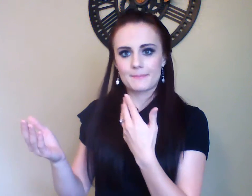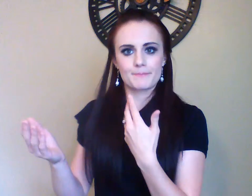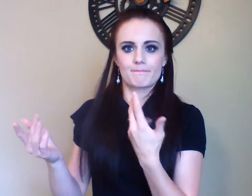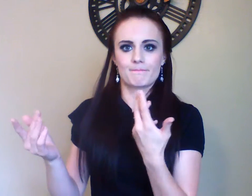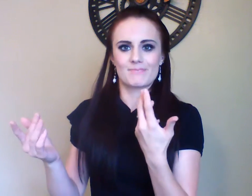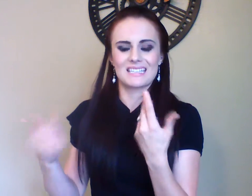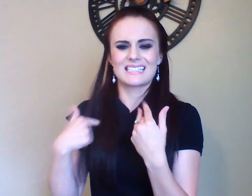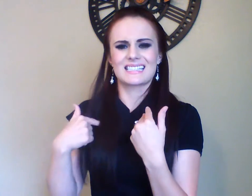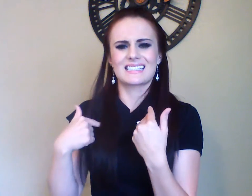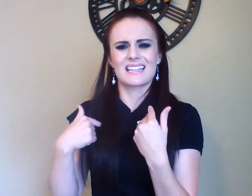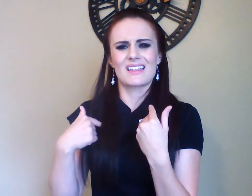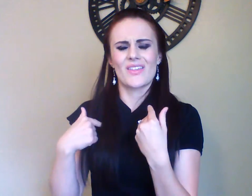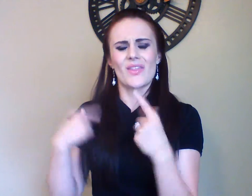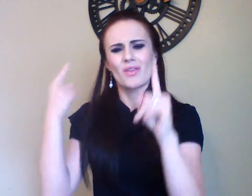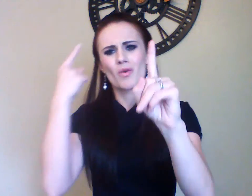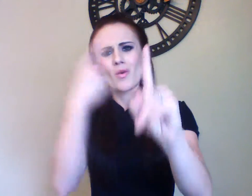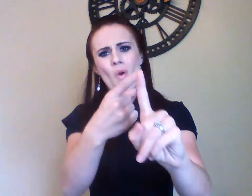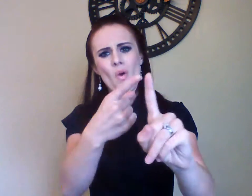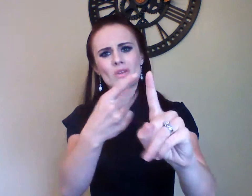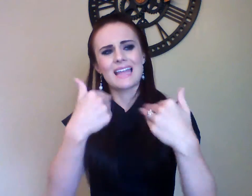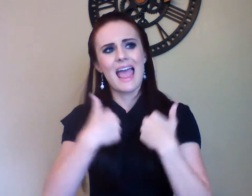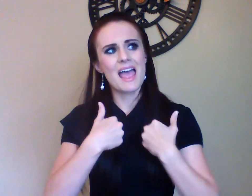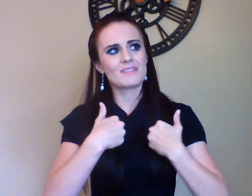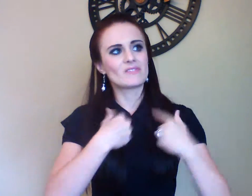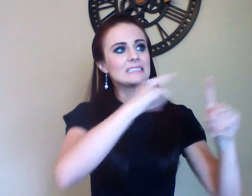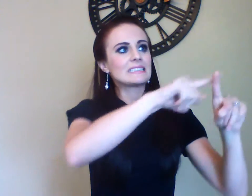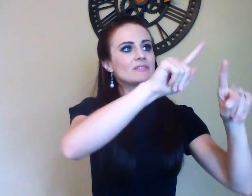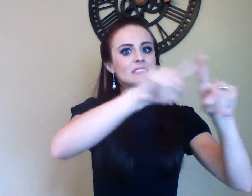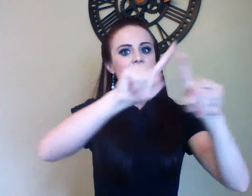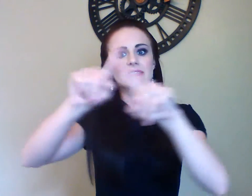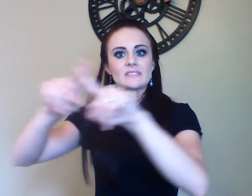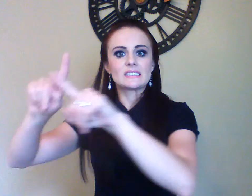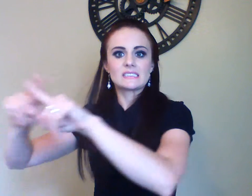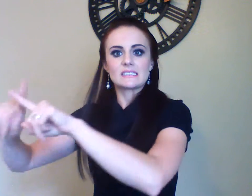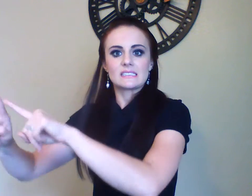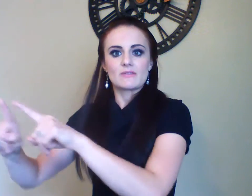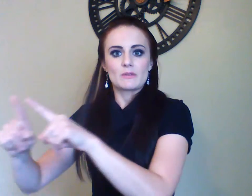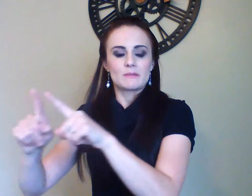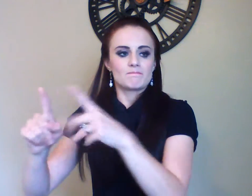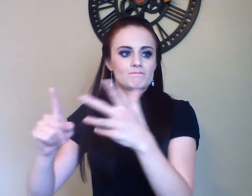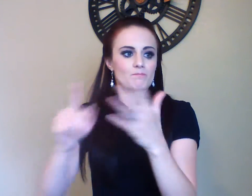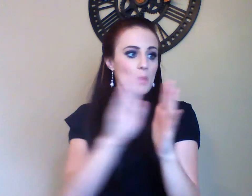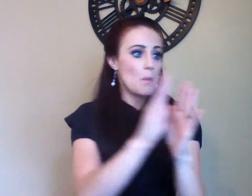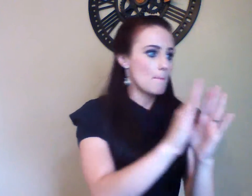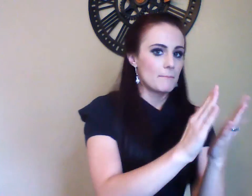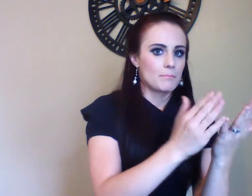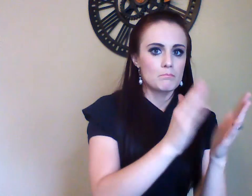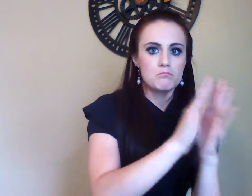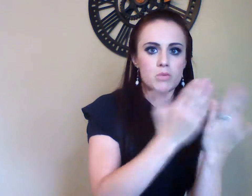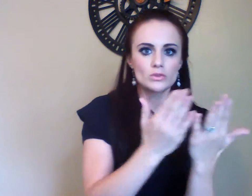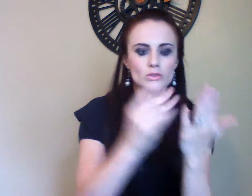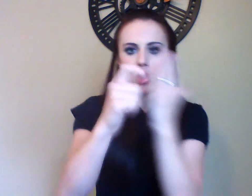different sources into one cohesive piece at the end. So it's sort of like writing a little literature review, if you